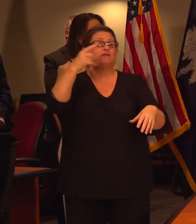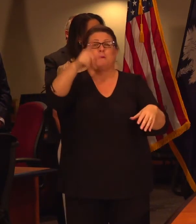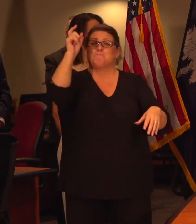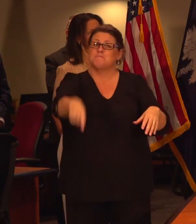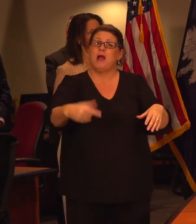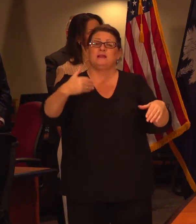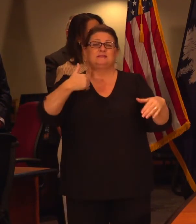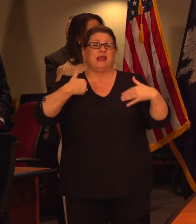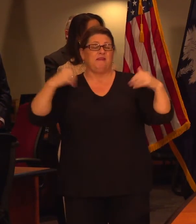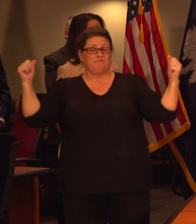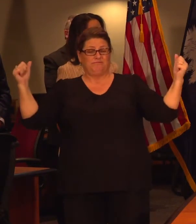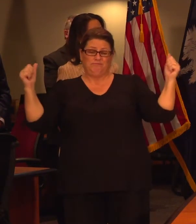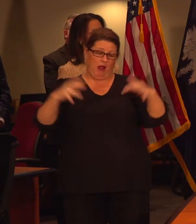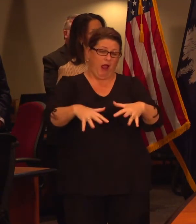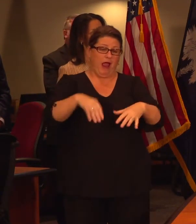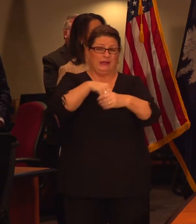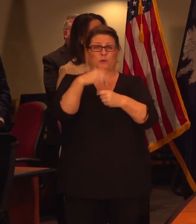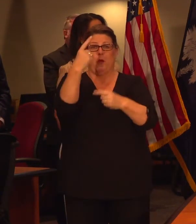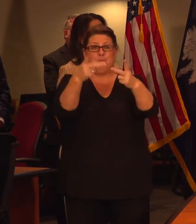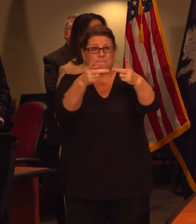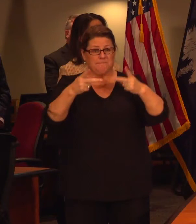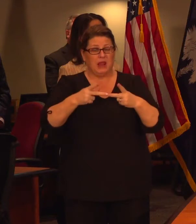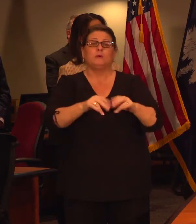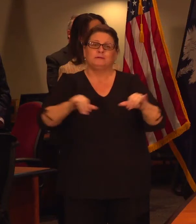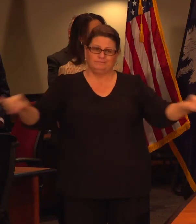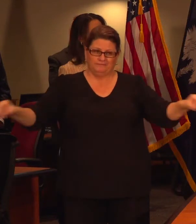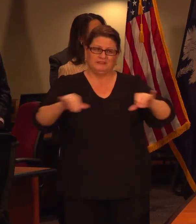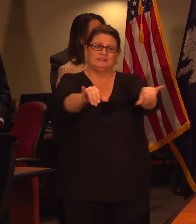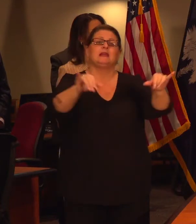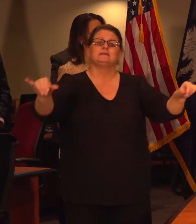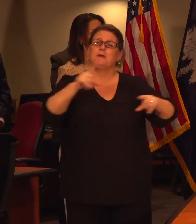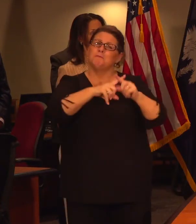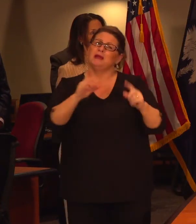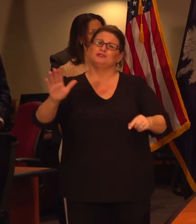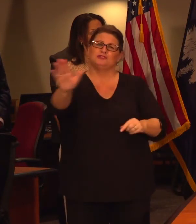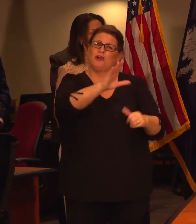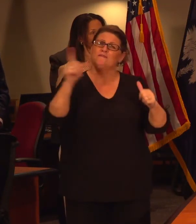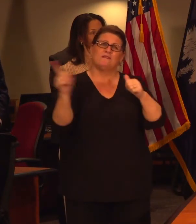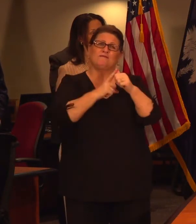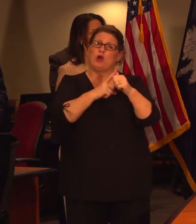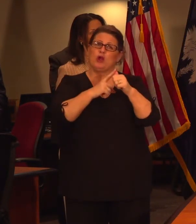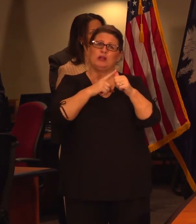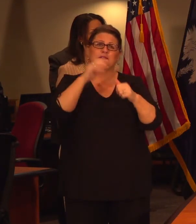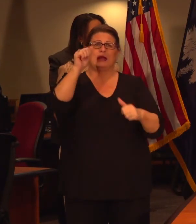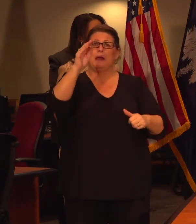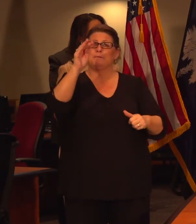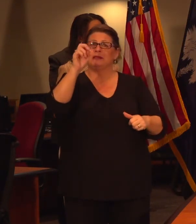under a roof, then use that social distancing. But that First Amendment right is very important, just like the others, and we're respecting